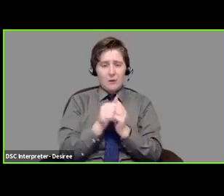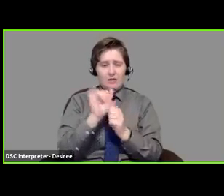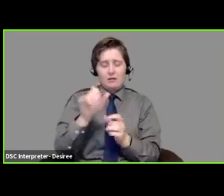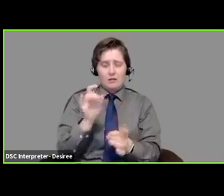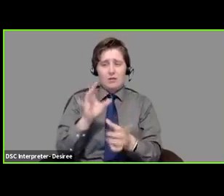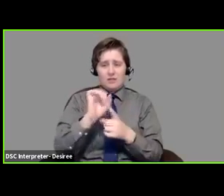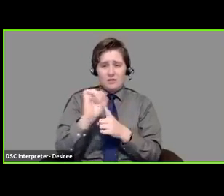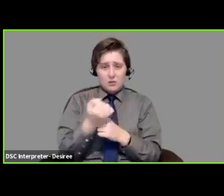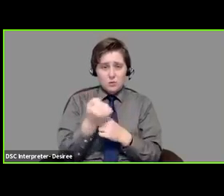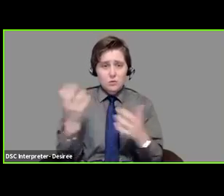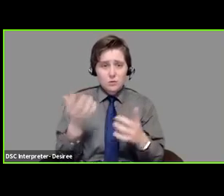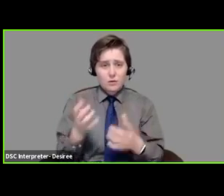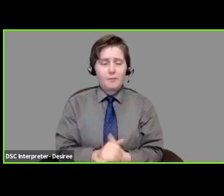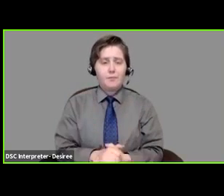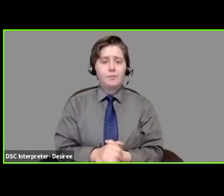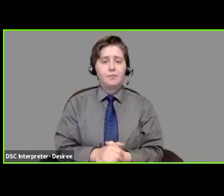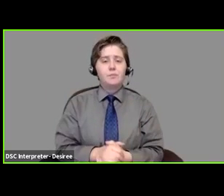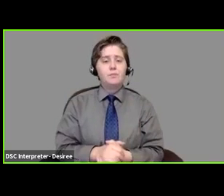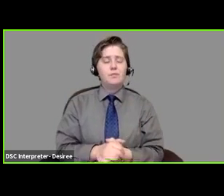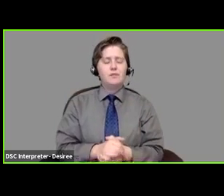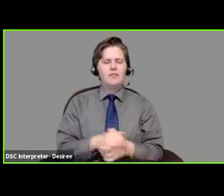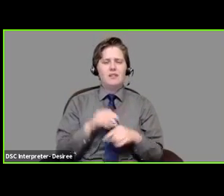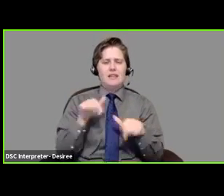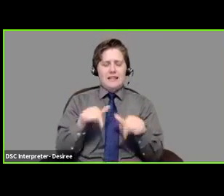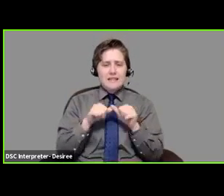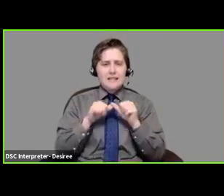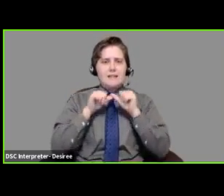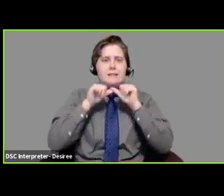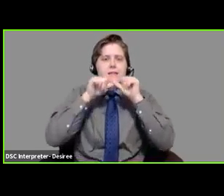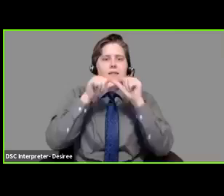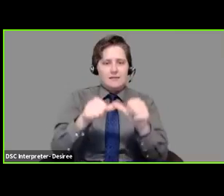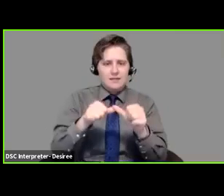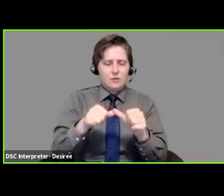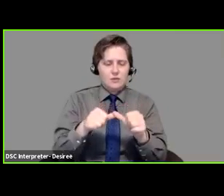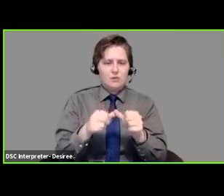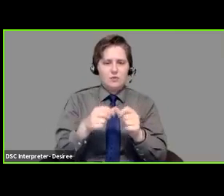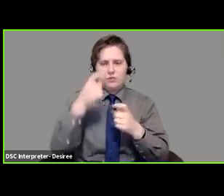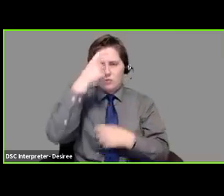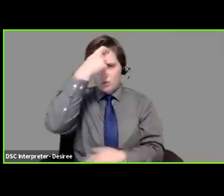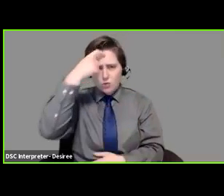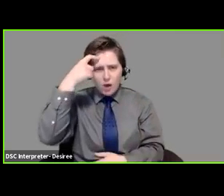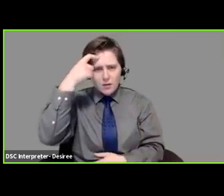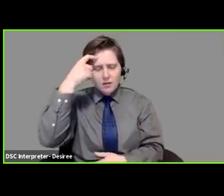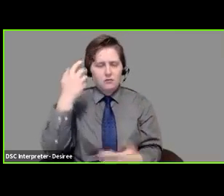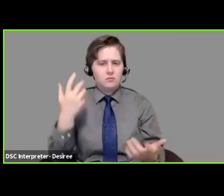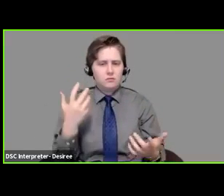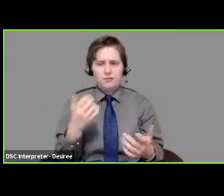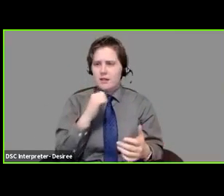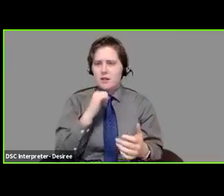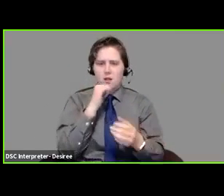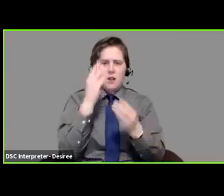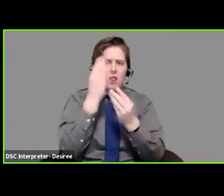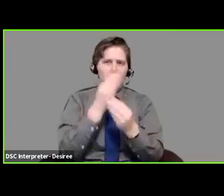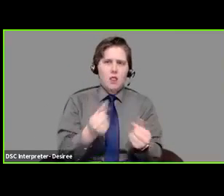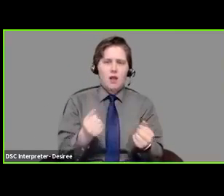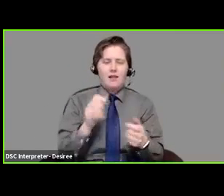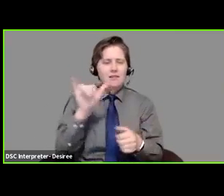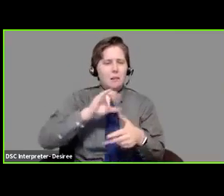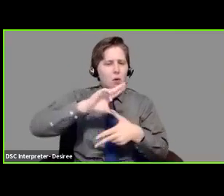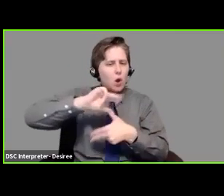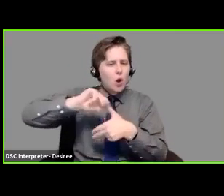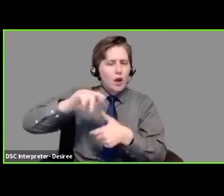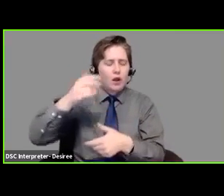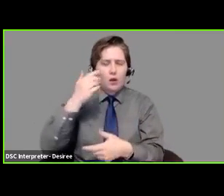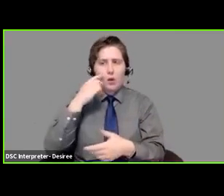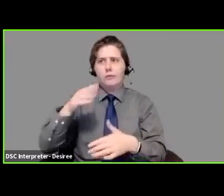talking about this is a consistent, continuous trauma that it doesn't go away after like a hurricane. A hurricane may